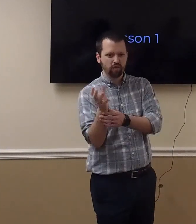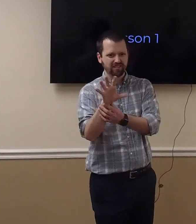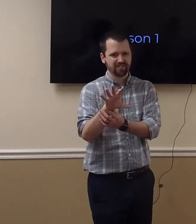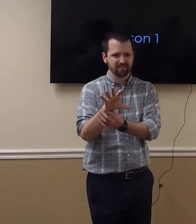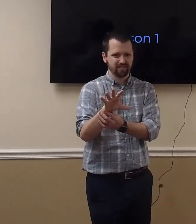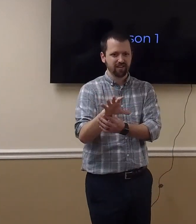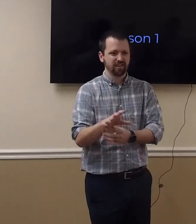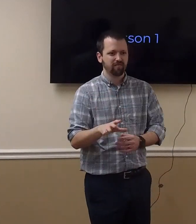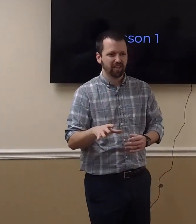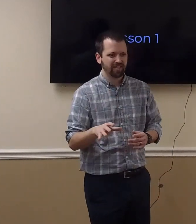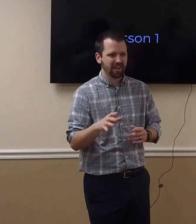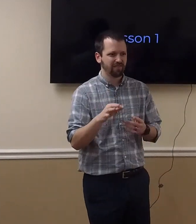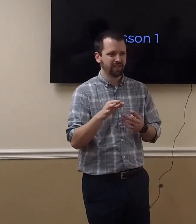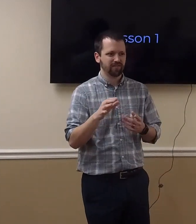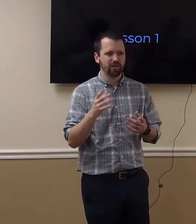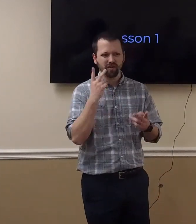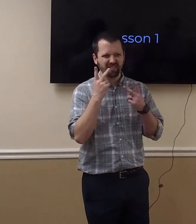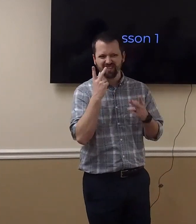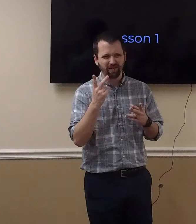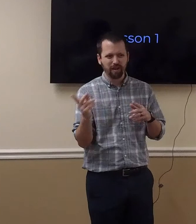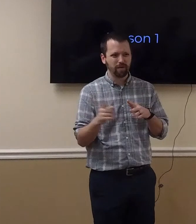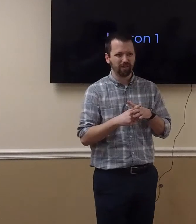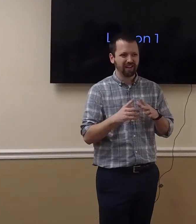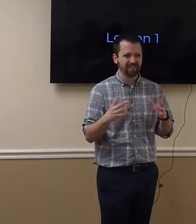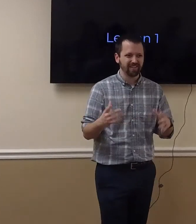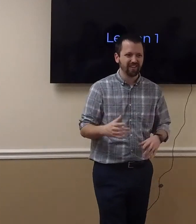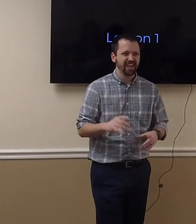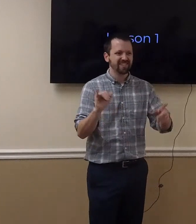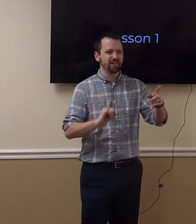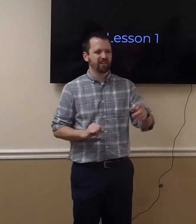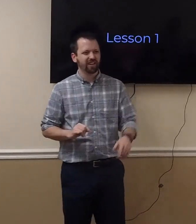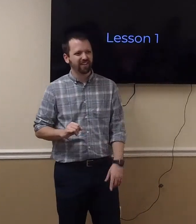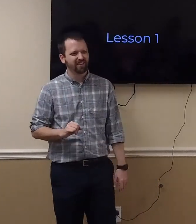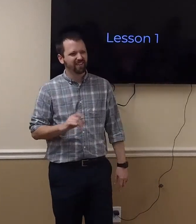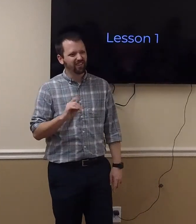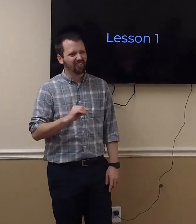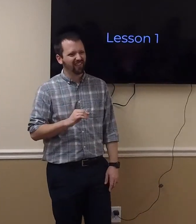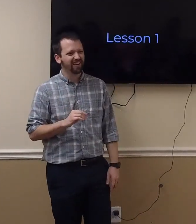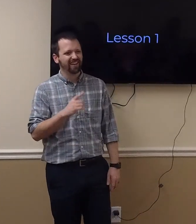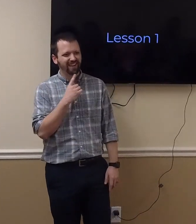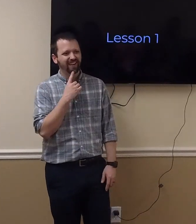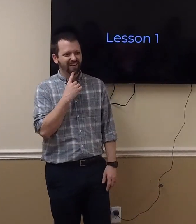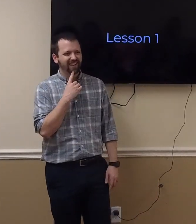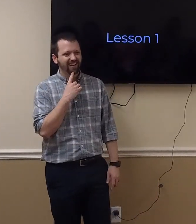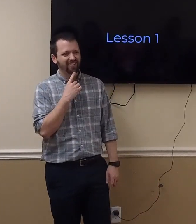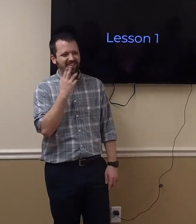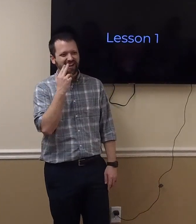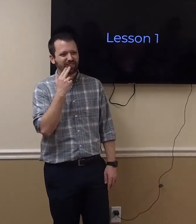twist. That's kind of you don't really see that pop up a lot. So Izzy's over there like, they do. Which is kind of funny.